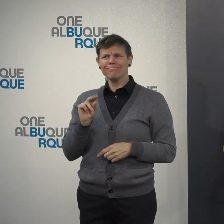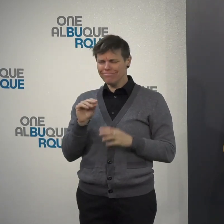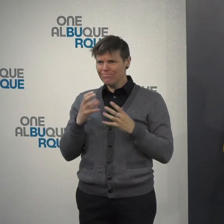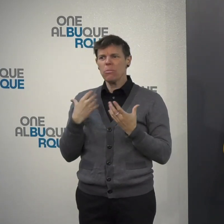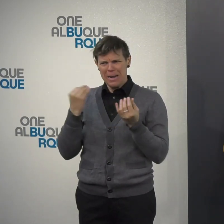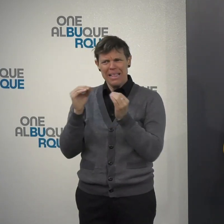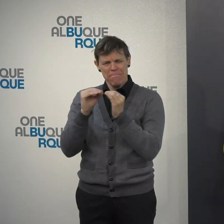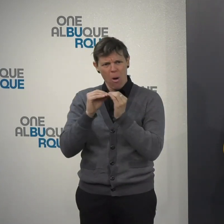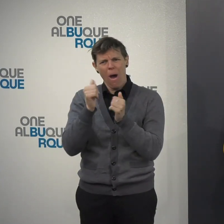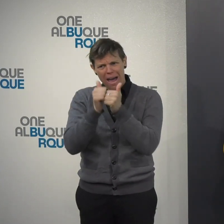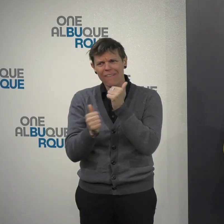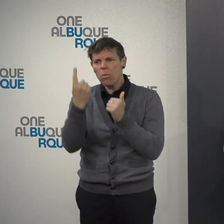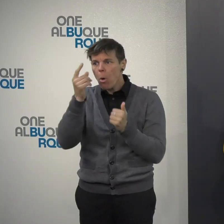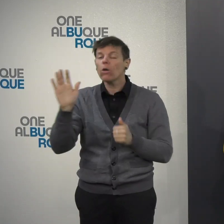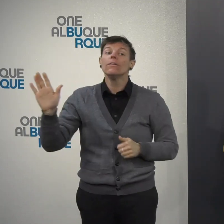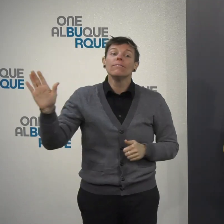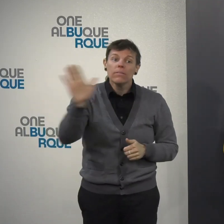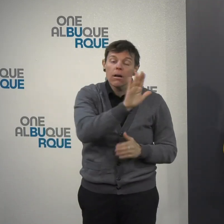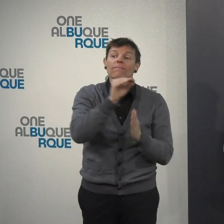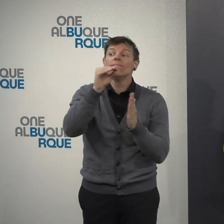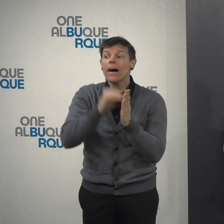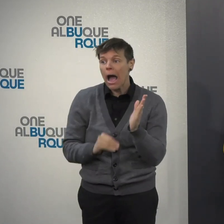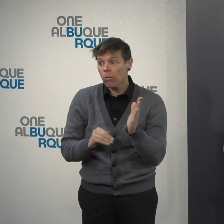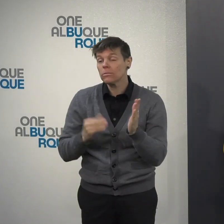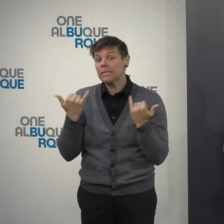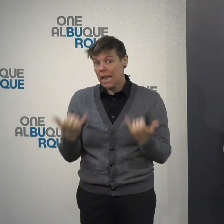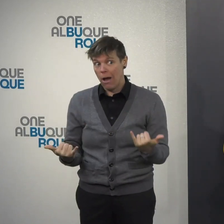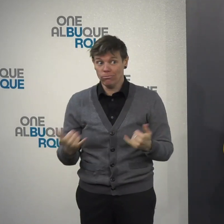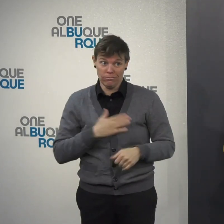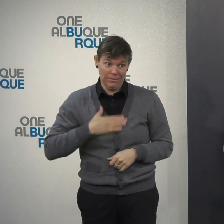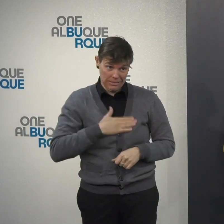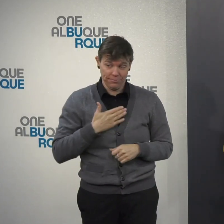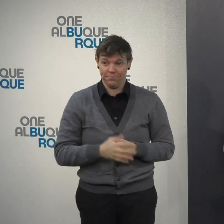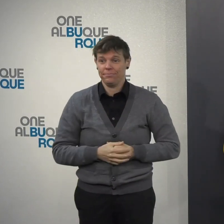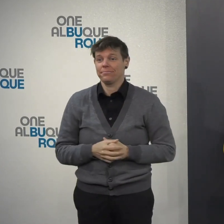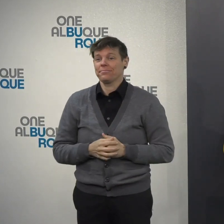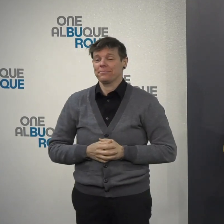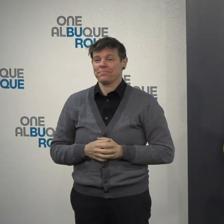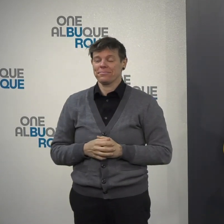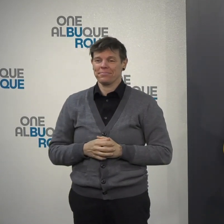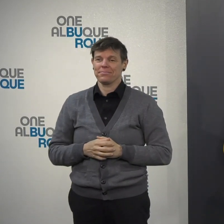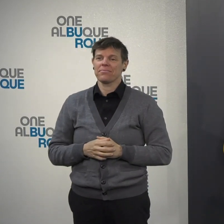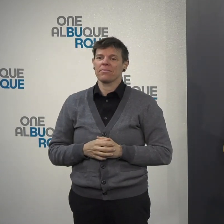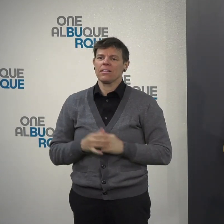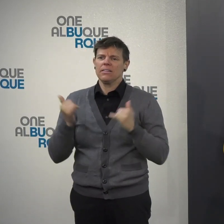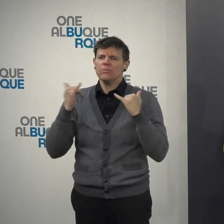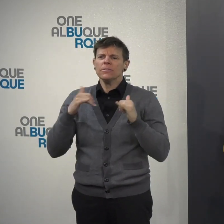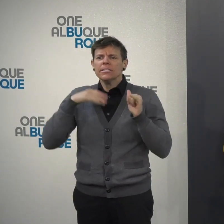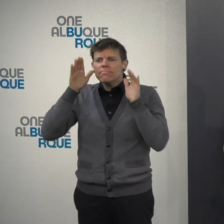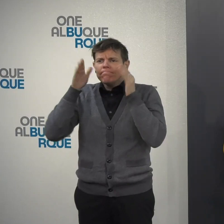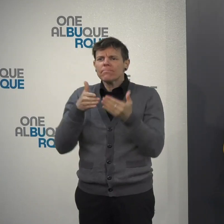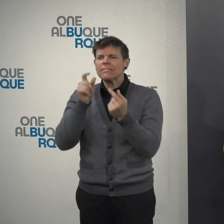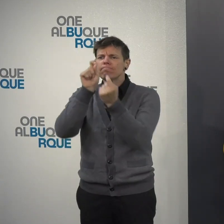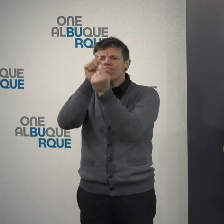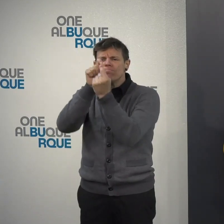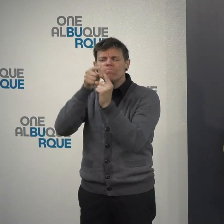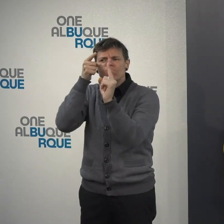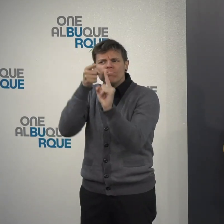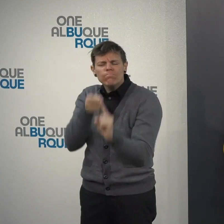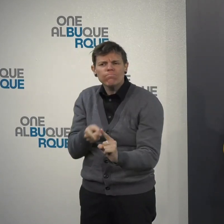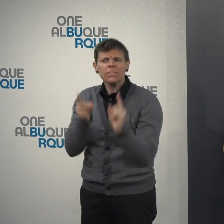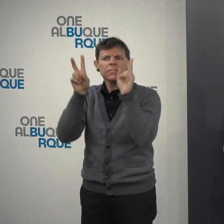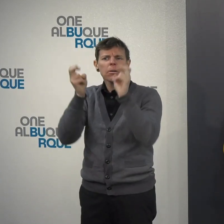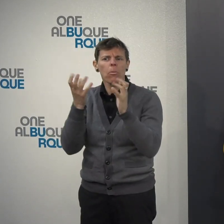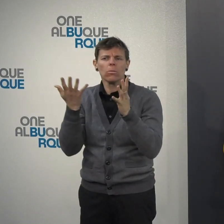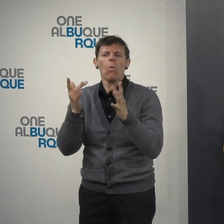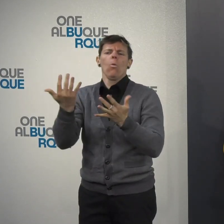state. Okay, with that, let's get into our specific topic for today. Actually, before I do that,